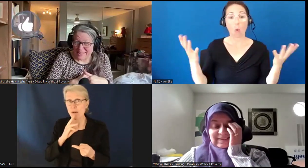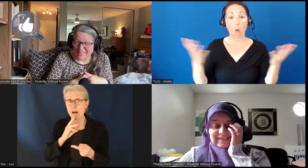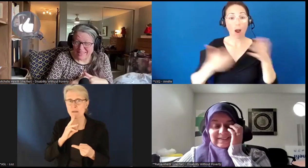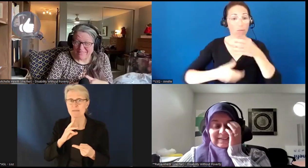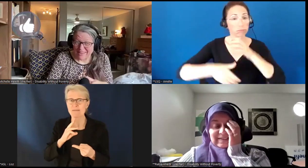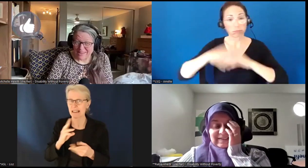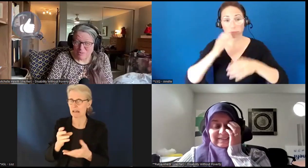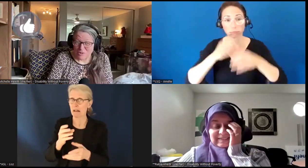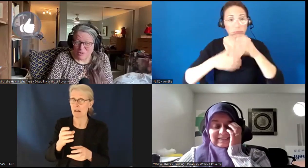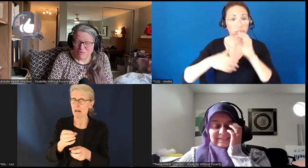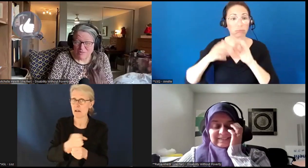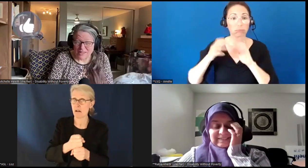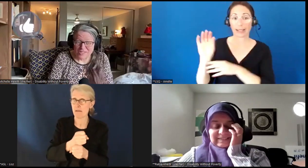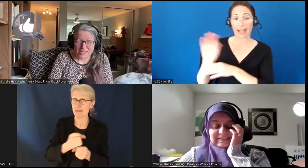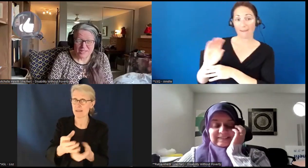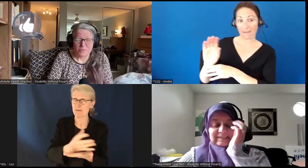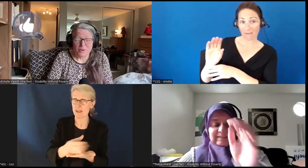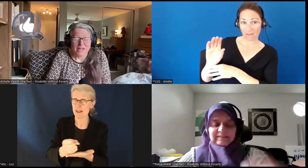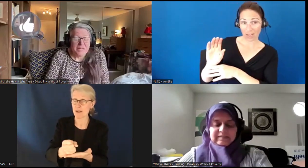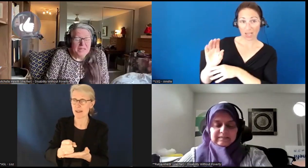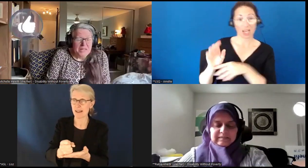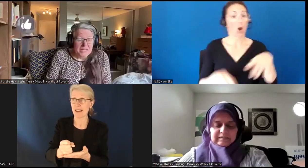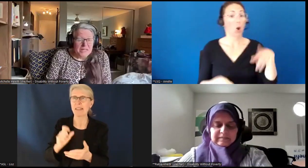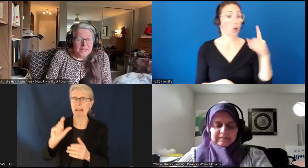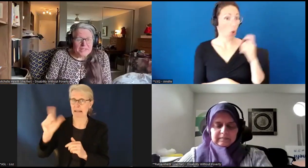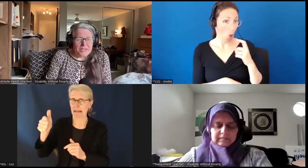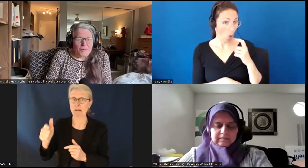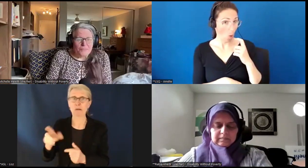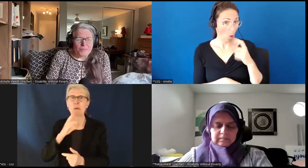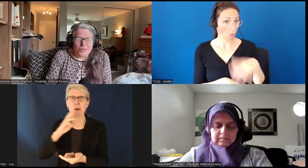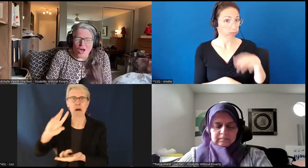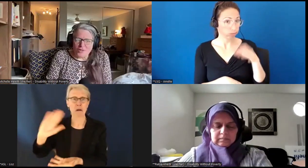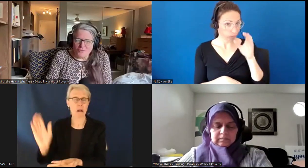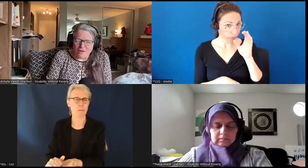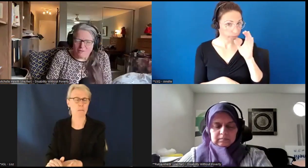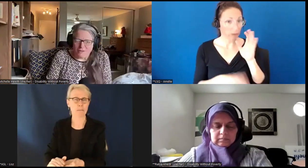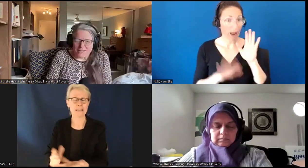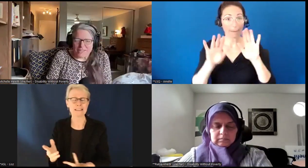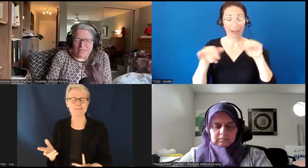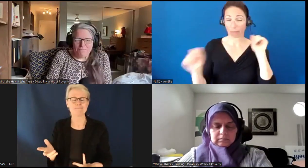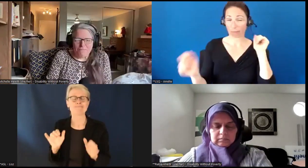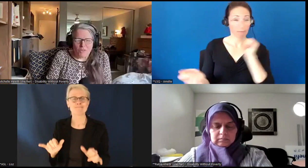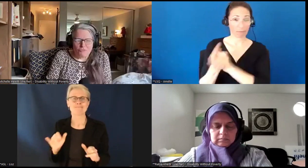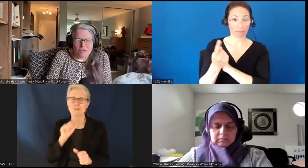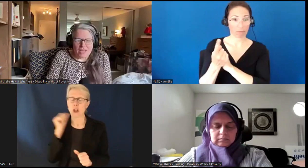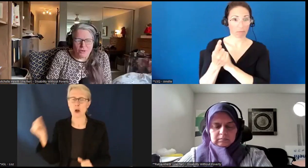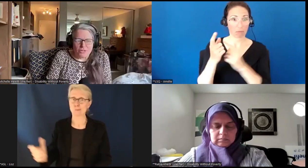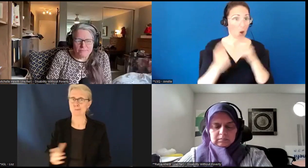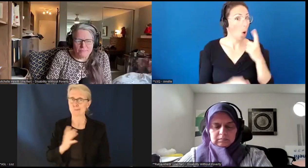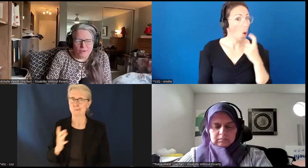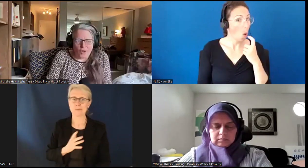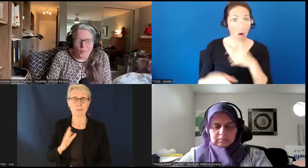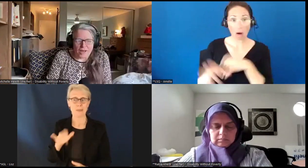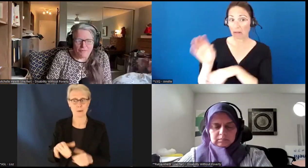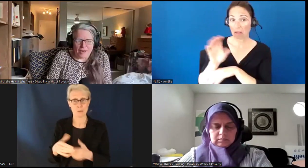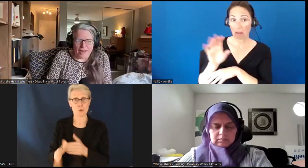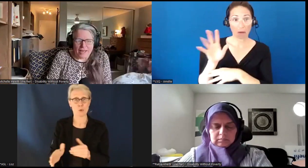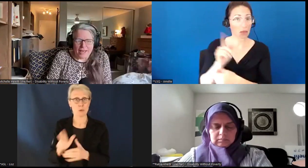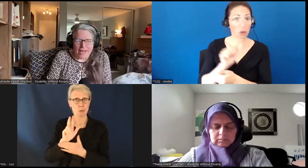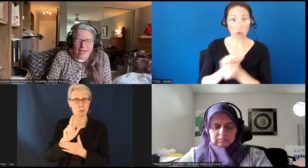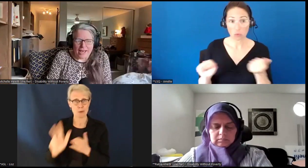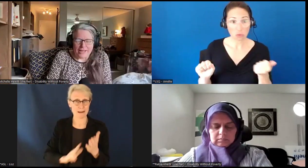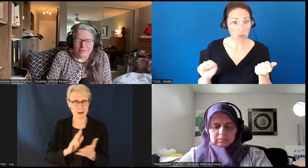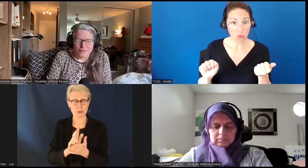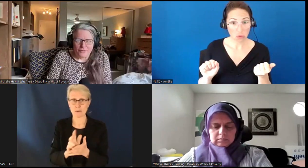and I think they ran out of water eventually as well. So not very fancy. 3 hours, no